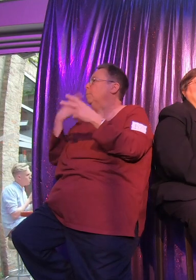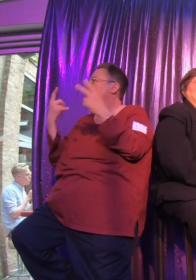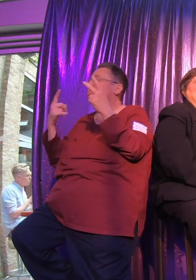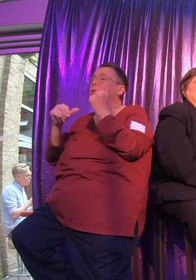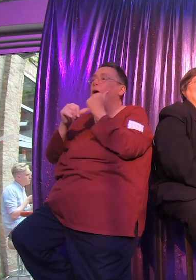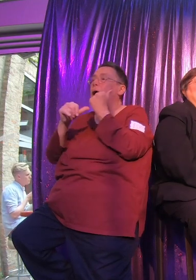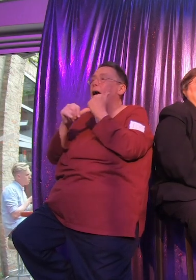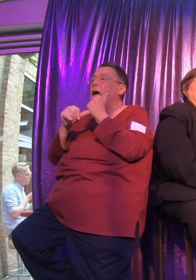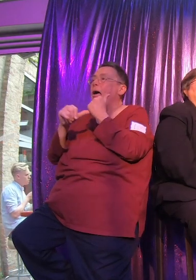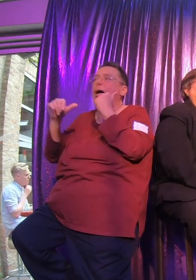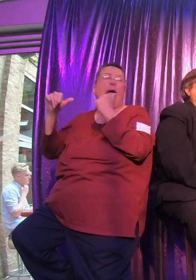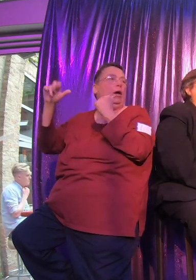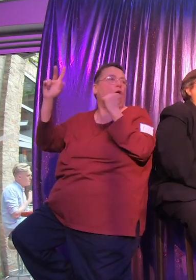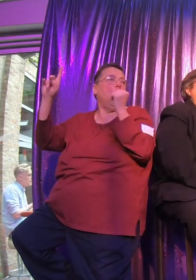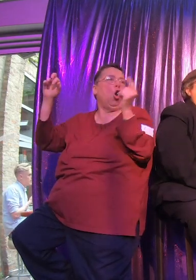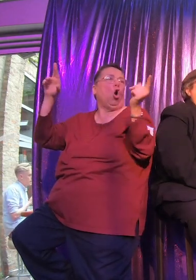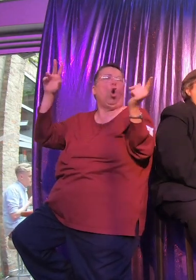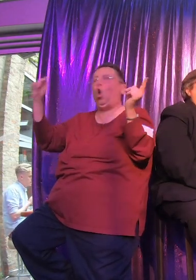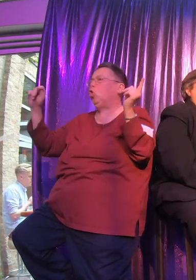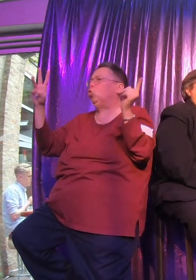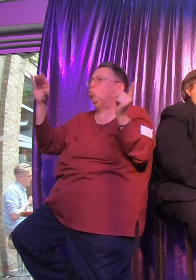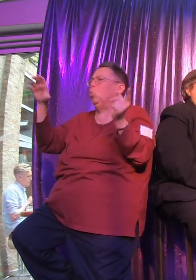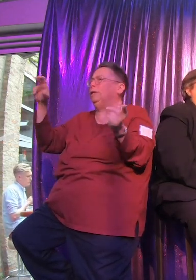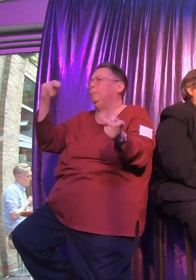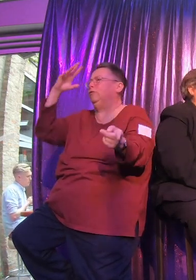associate editor Kirk Williamson,